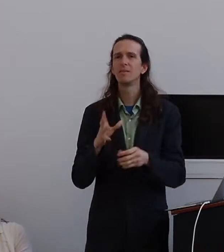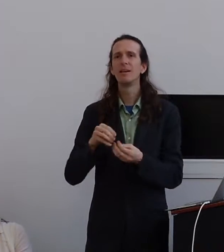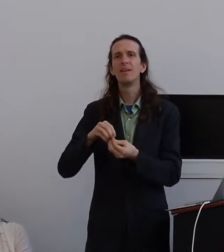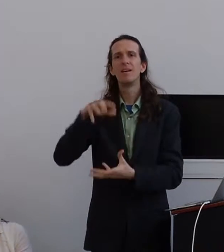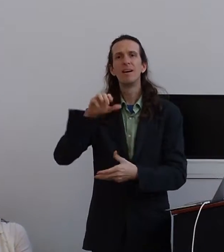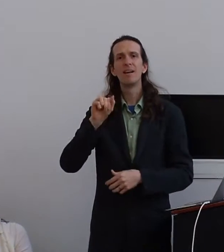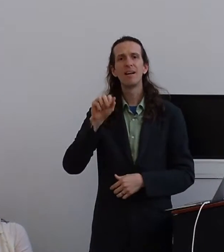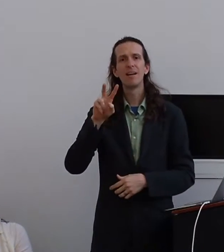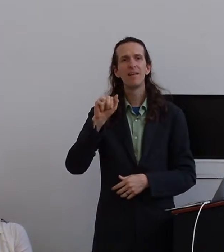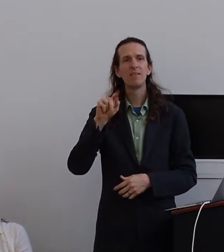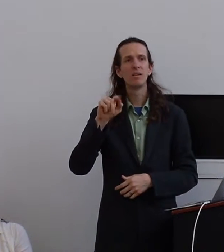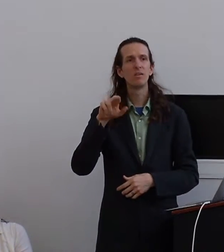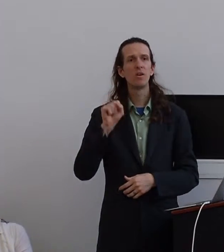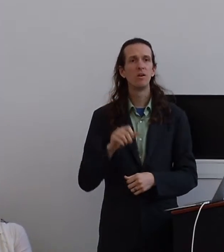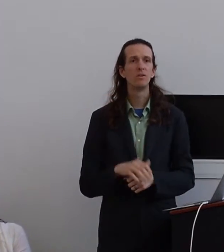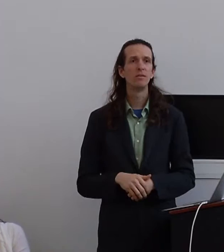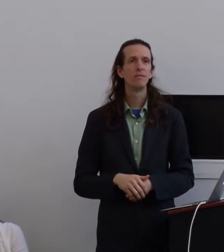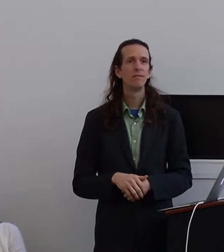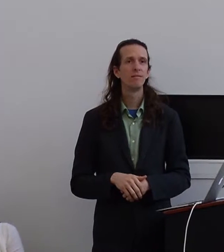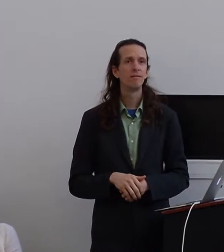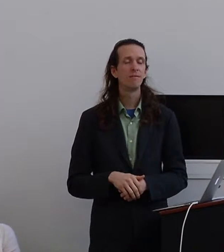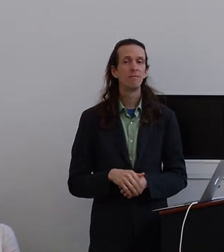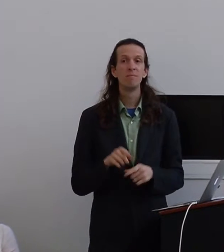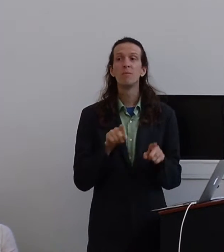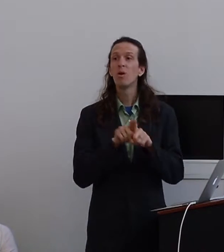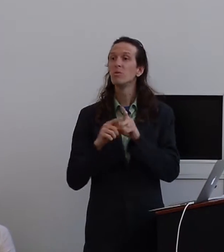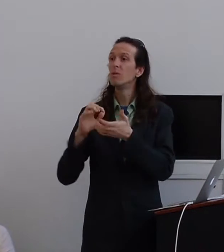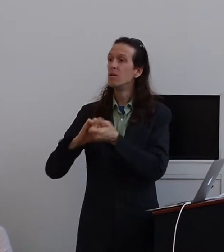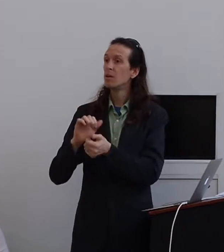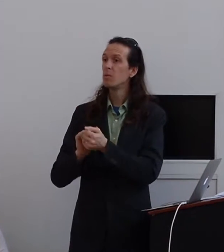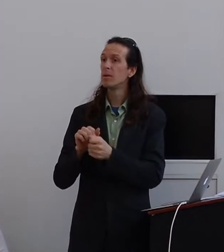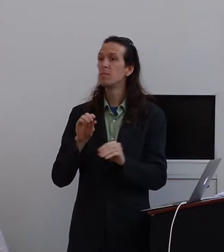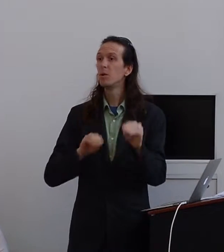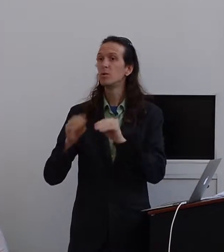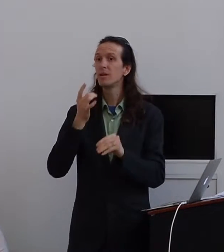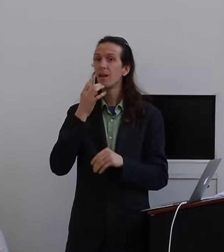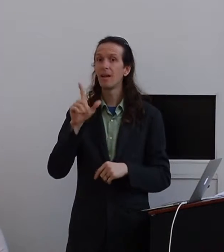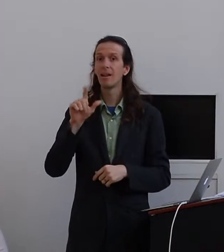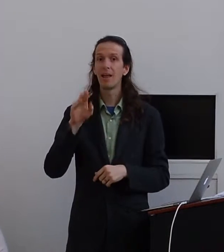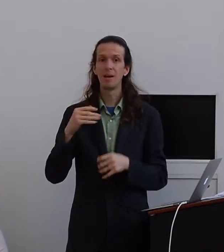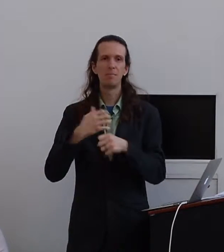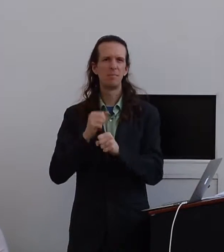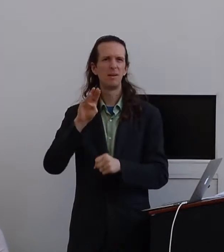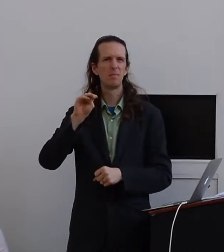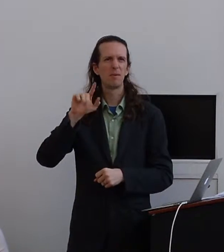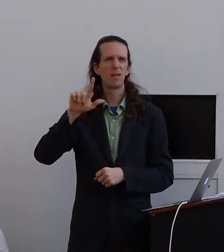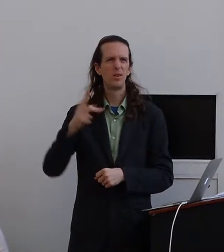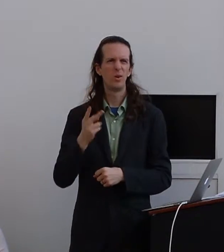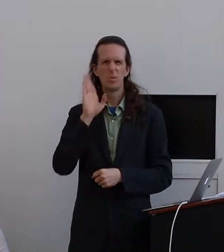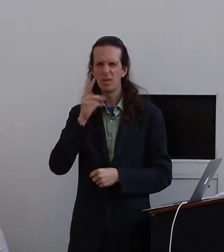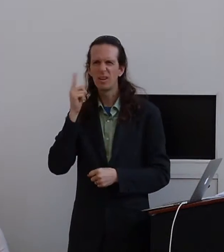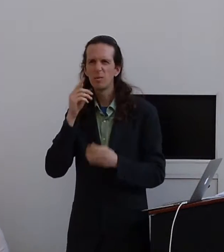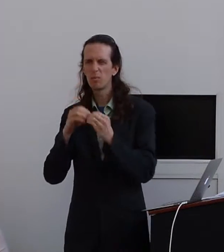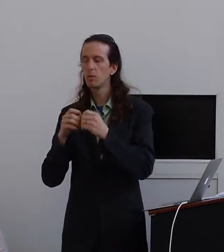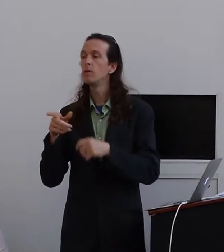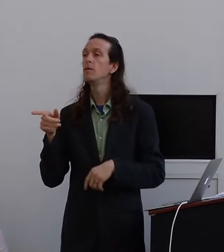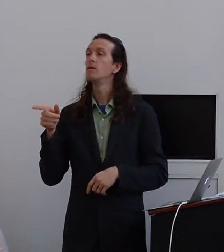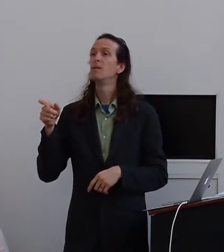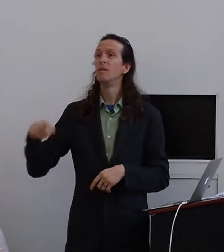avatars. In addition to that, are partnering with the ML2 lab, which you will be hearing more about later this